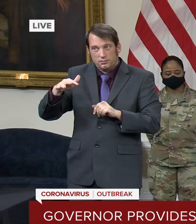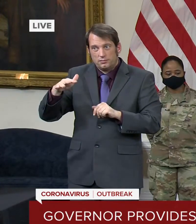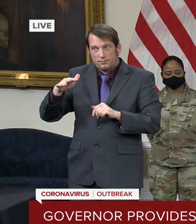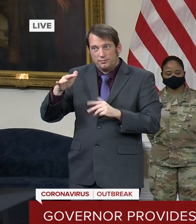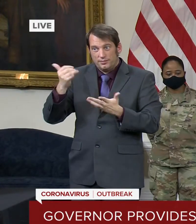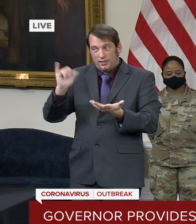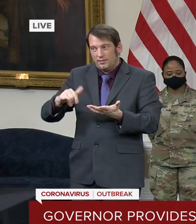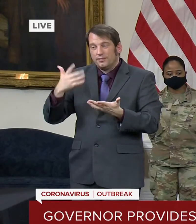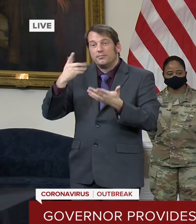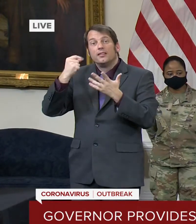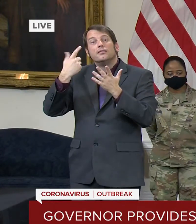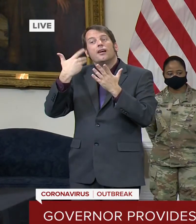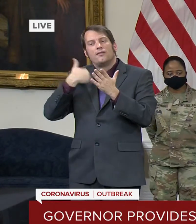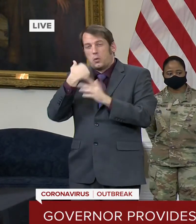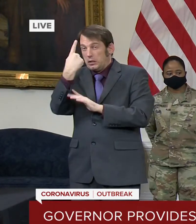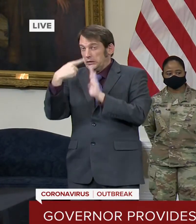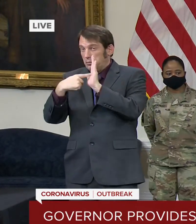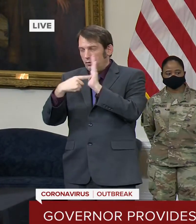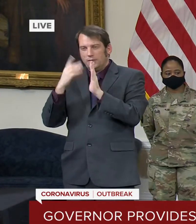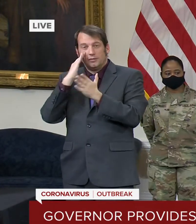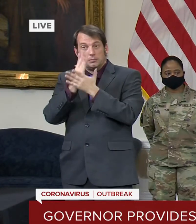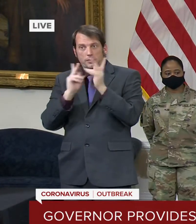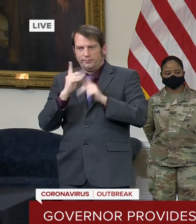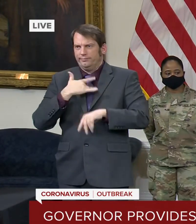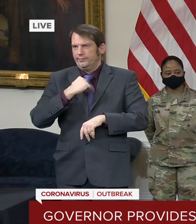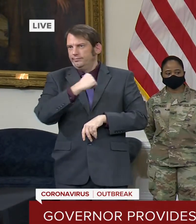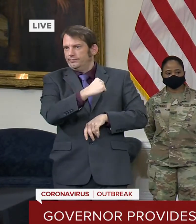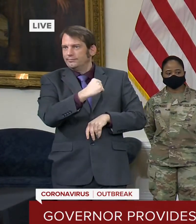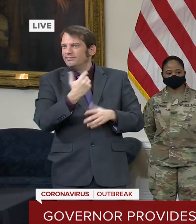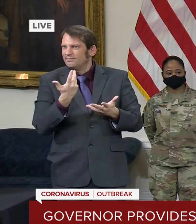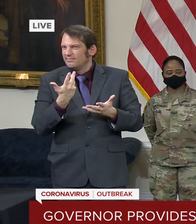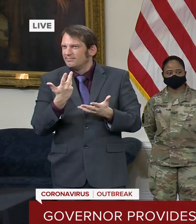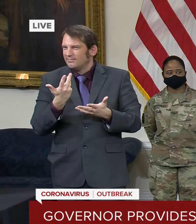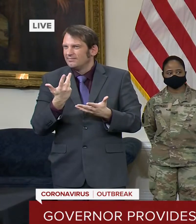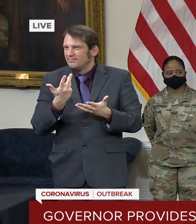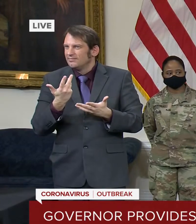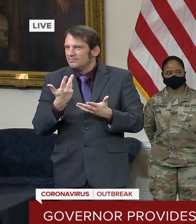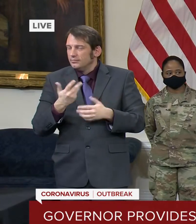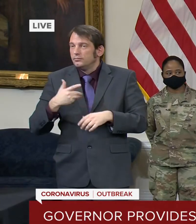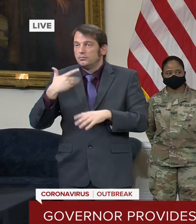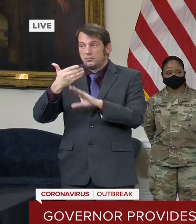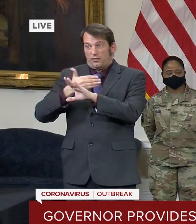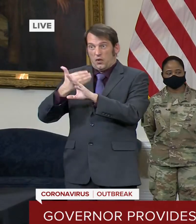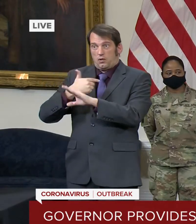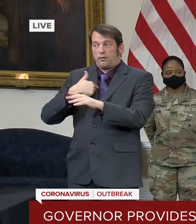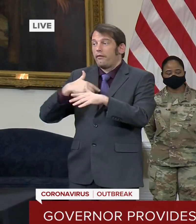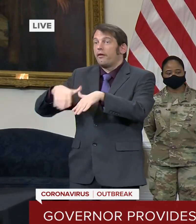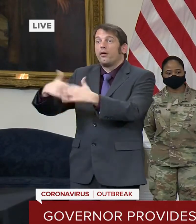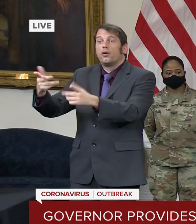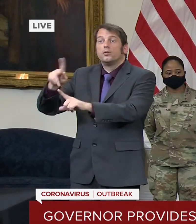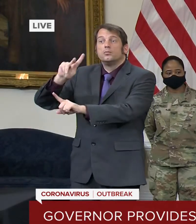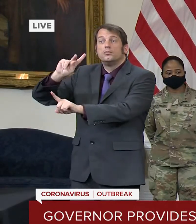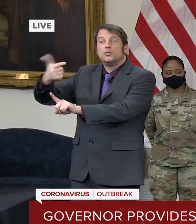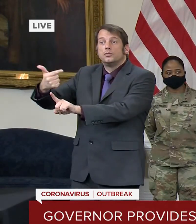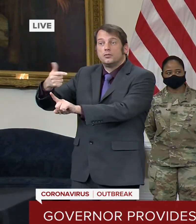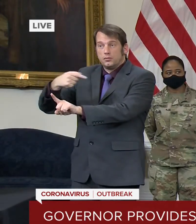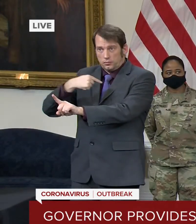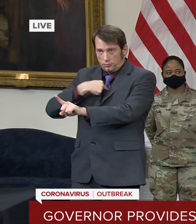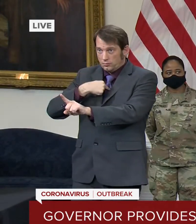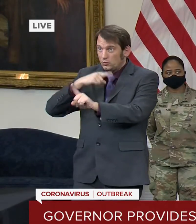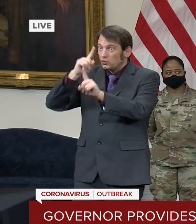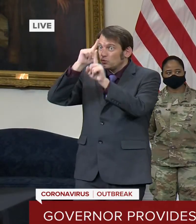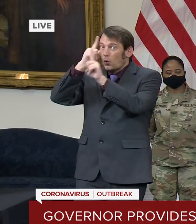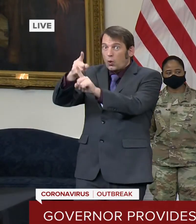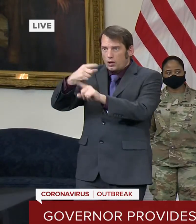reluctancy. Prior to the opening of the Prince George's County site, we went to Prince George's County and said, our goal is to get you caught